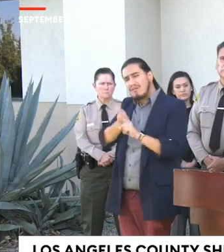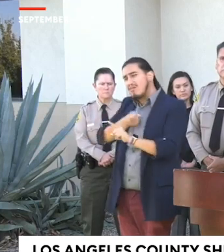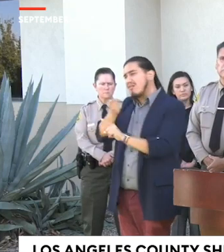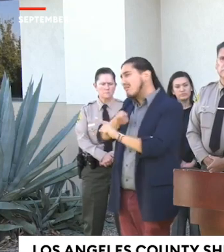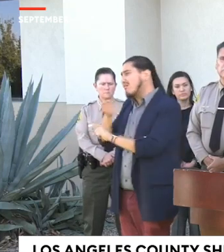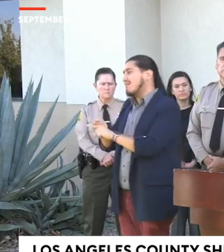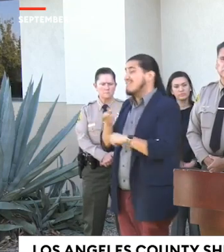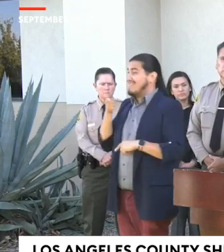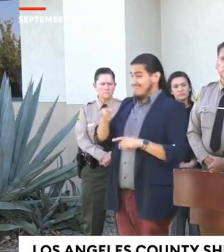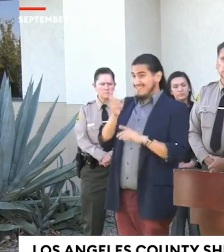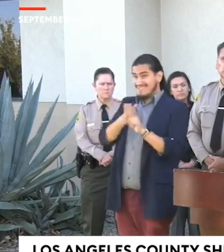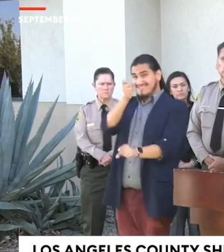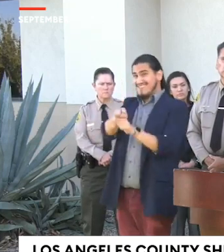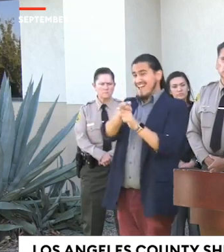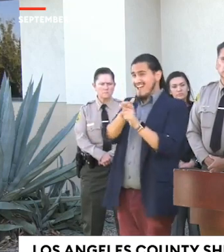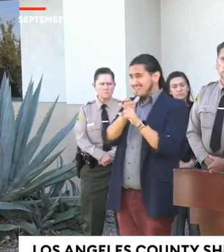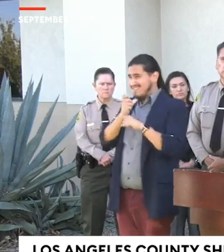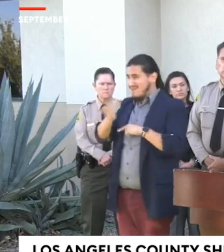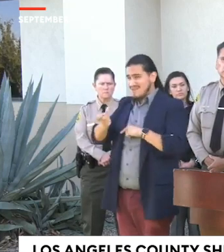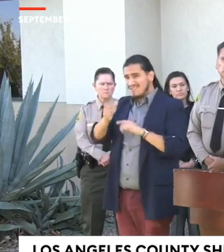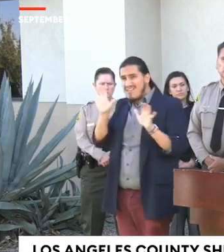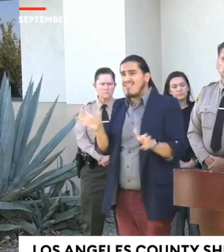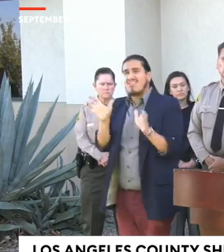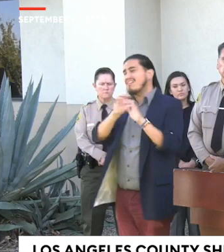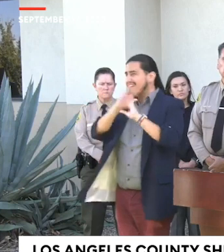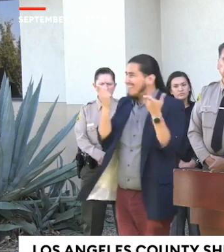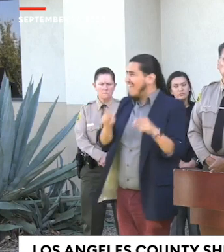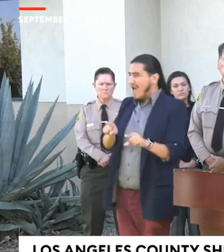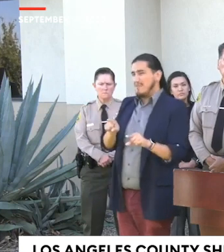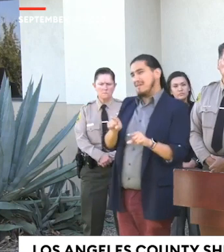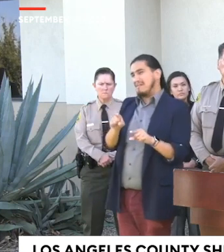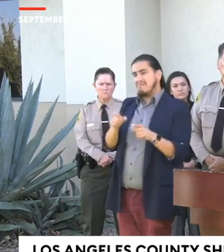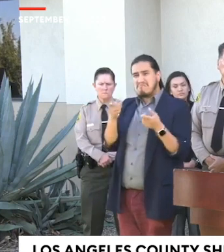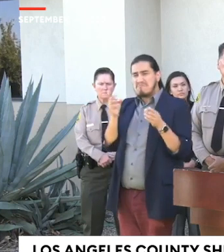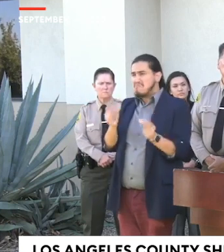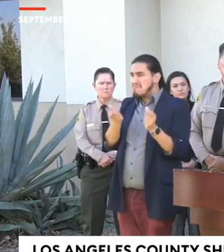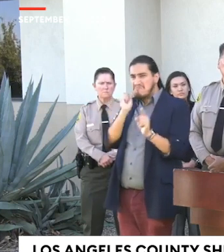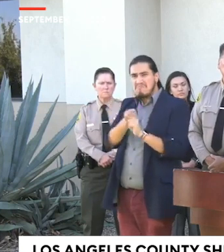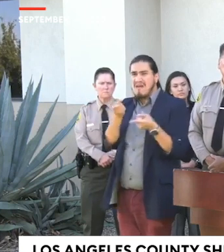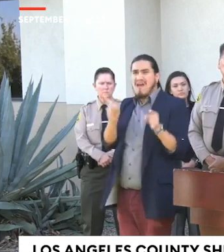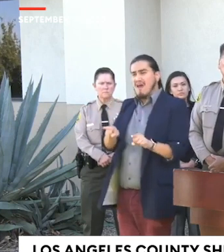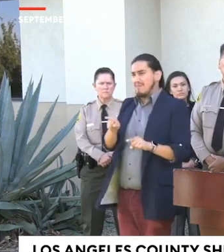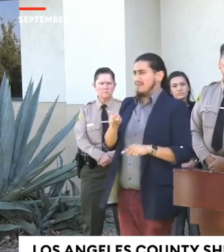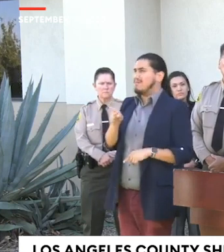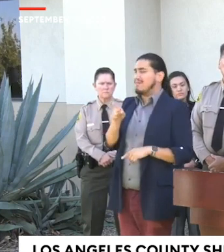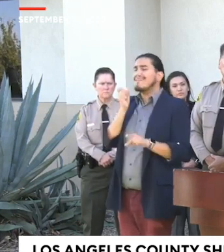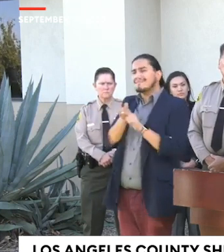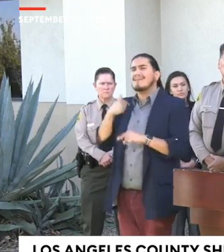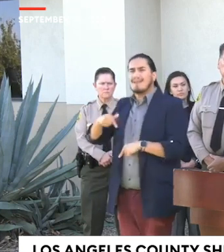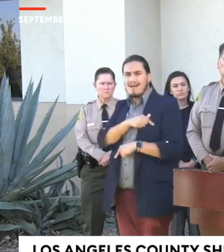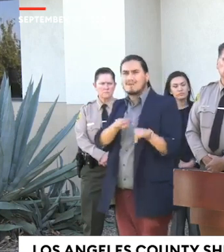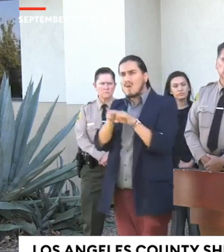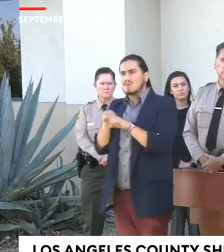unprovoked attack on an honorable public servant, an attack on law enforcement community at large as well. Make